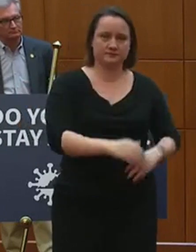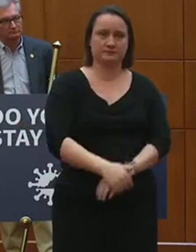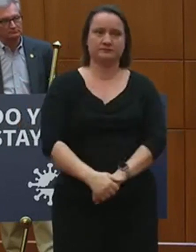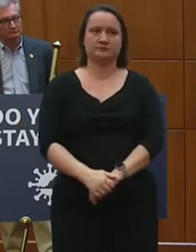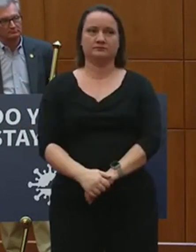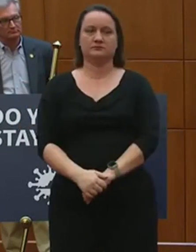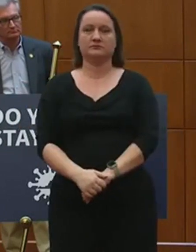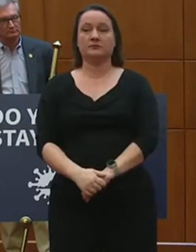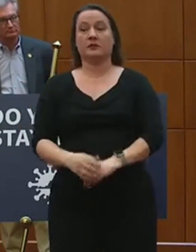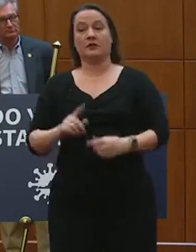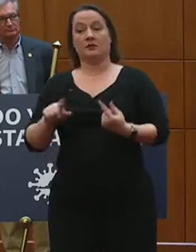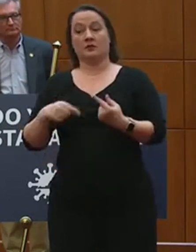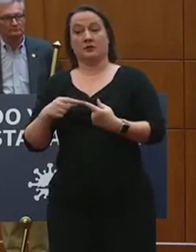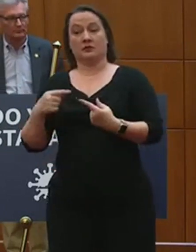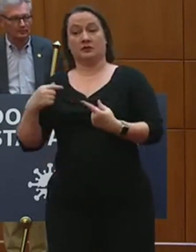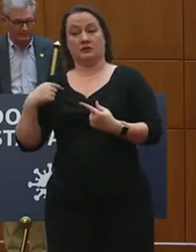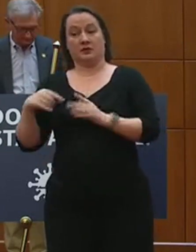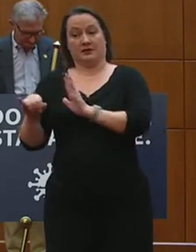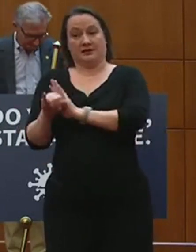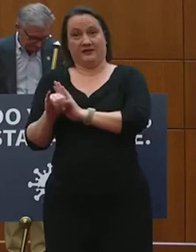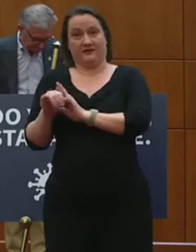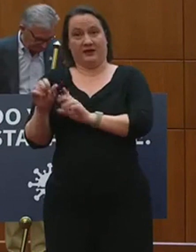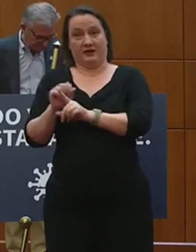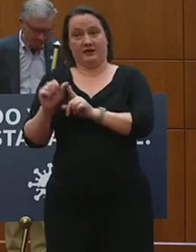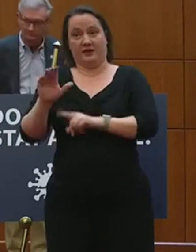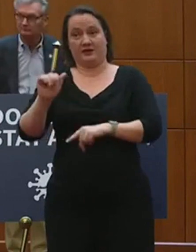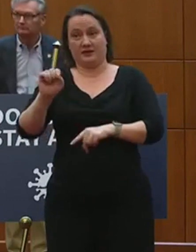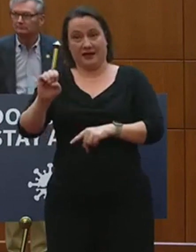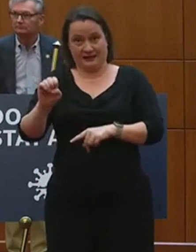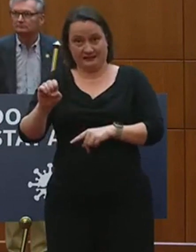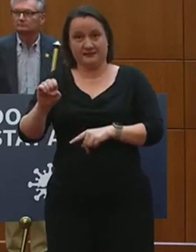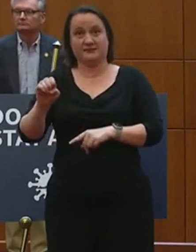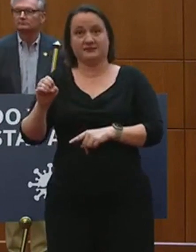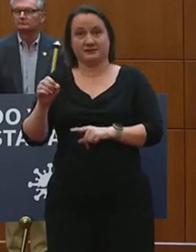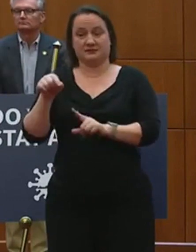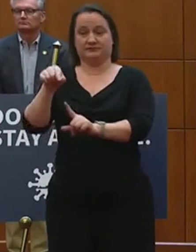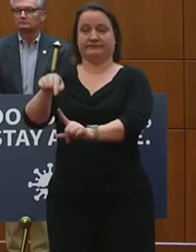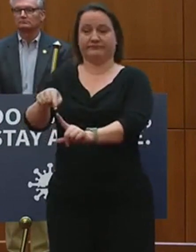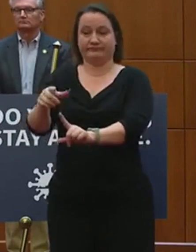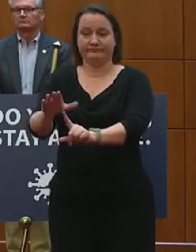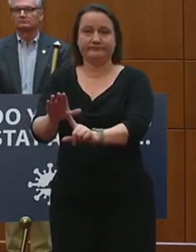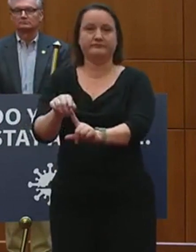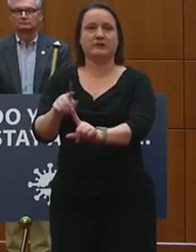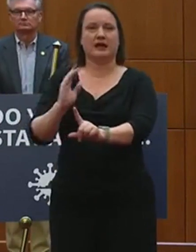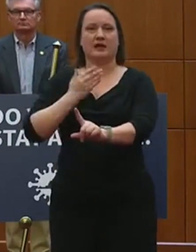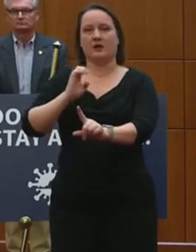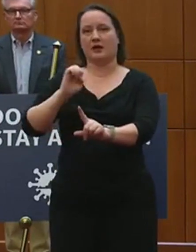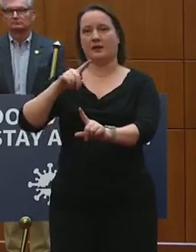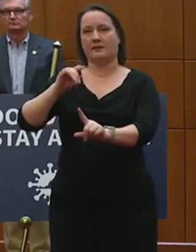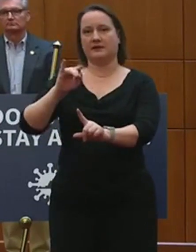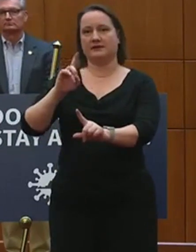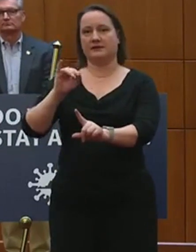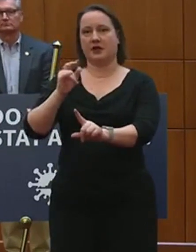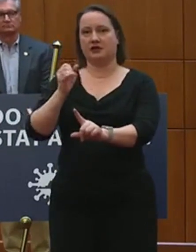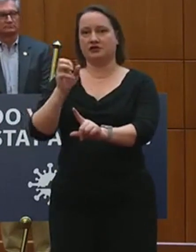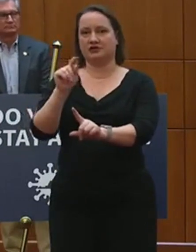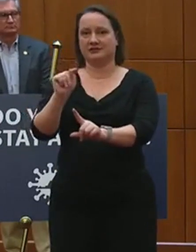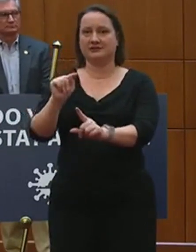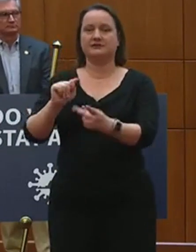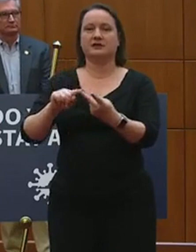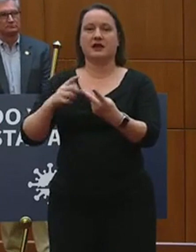When we identify a case in one of these facilities, our epidemiologists and healthcare